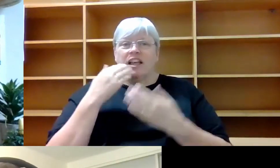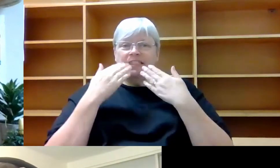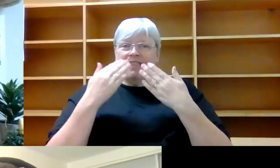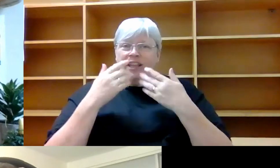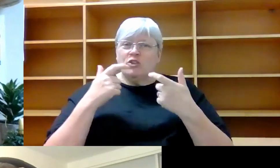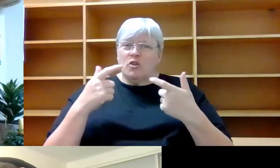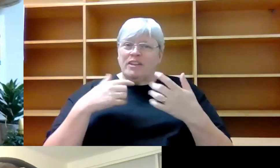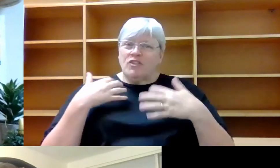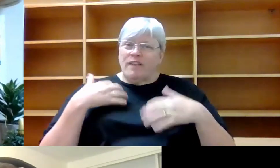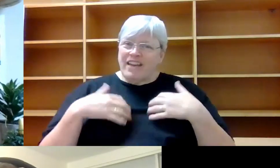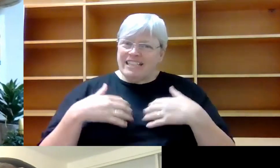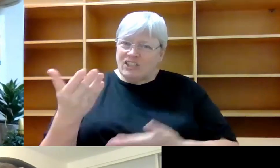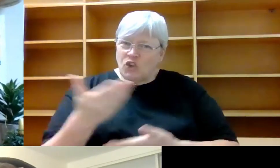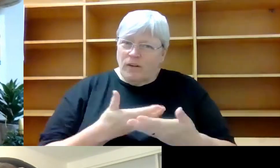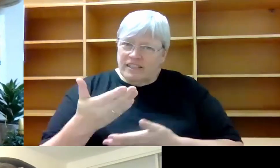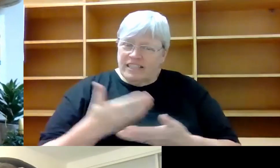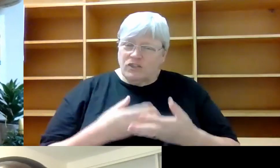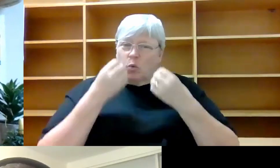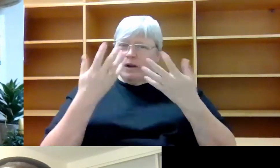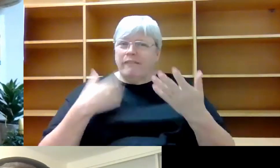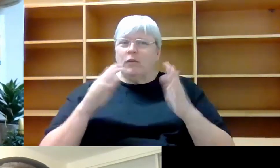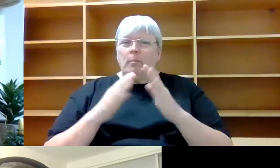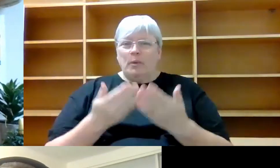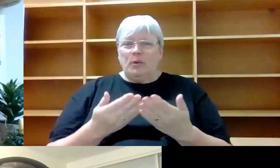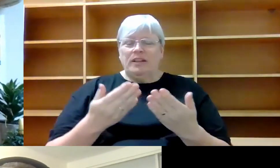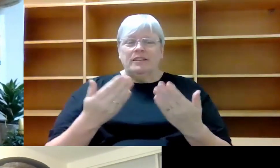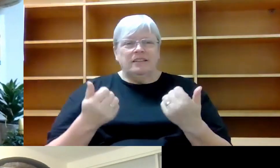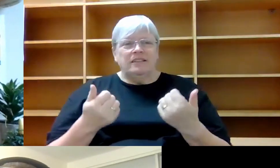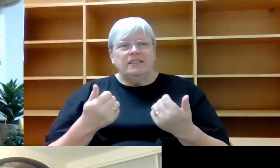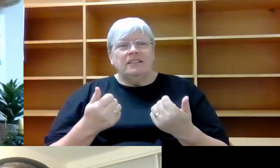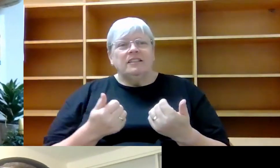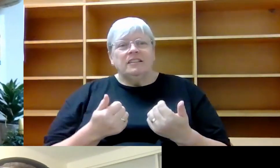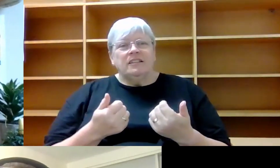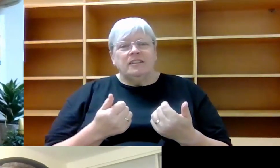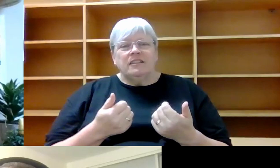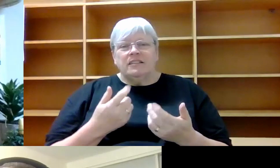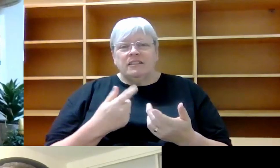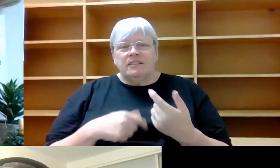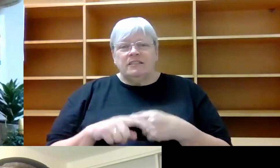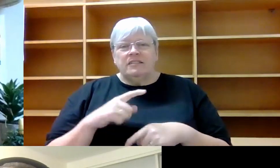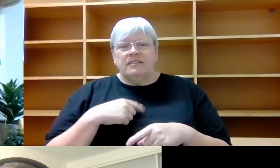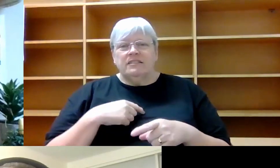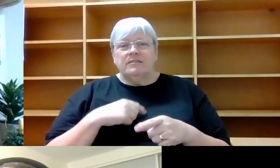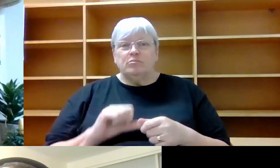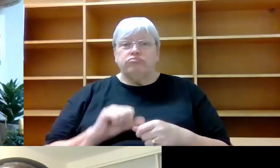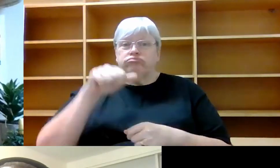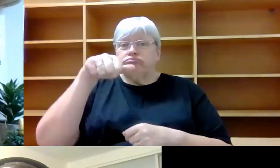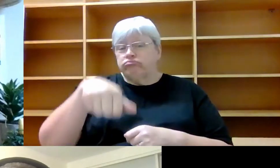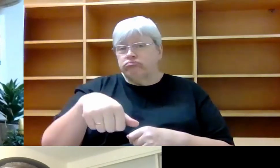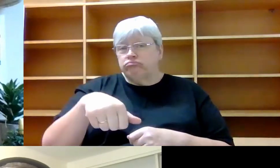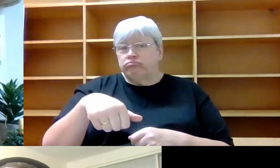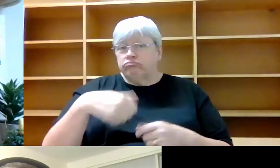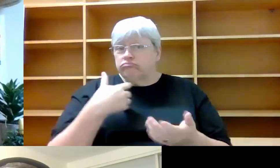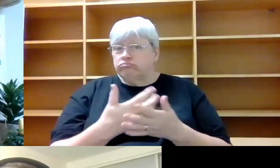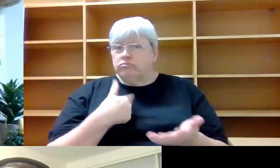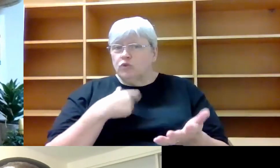for a fascinating conversation and your wonderful books. Any chance of a sequel to Kane Warriors? I would love to know more about what happens to Moa and Humea